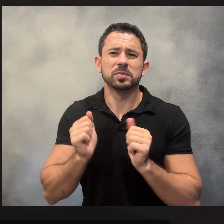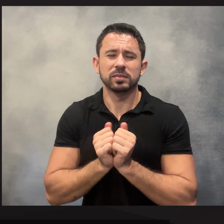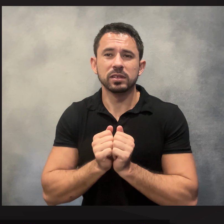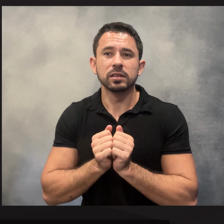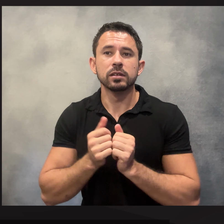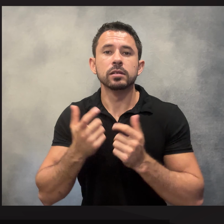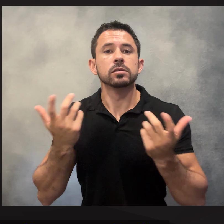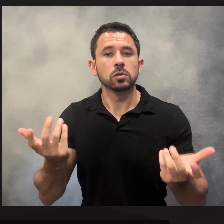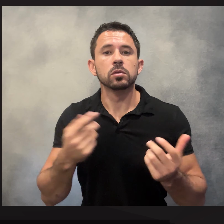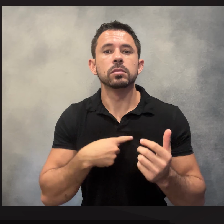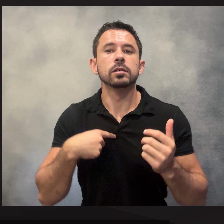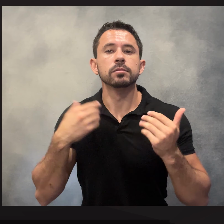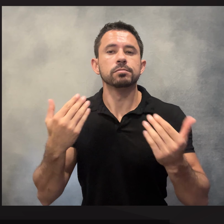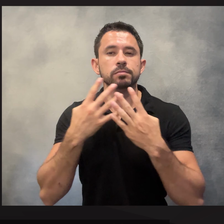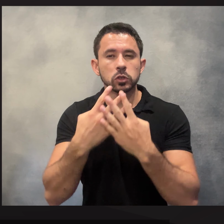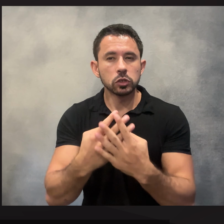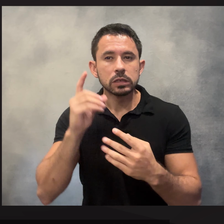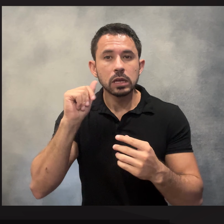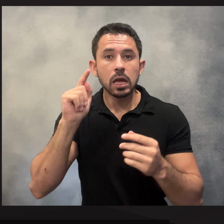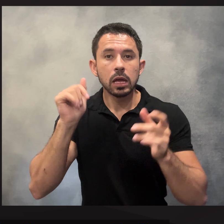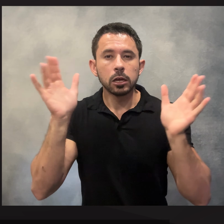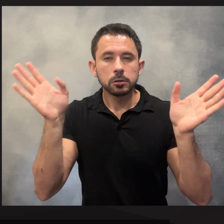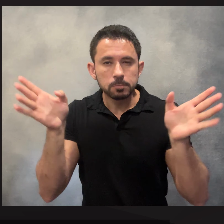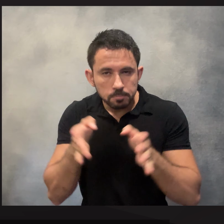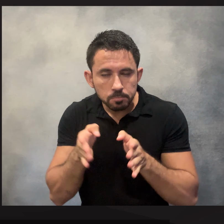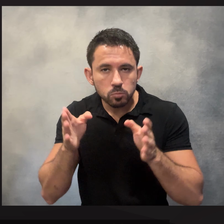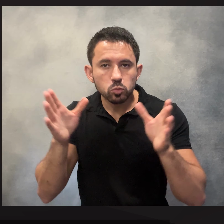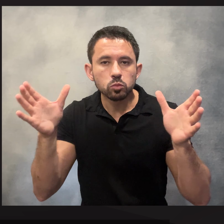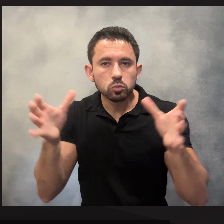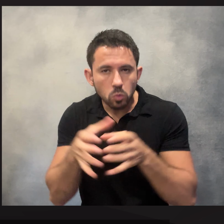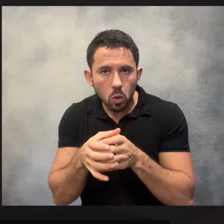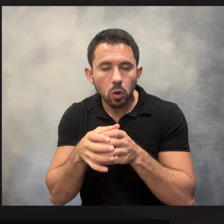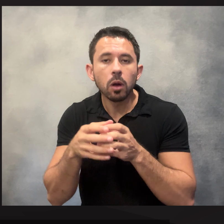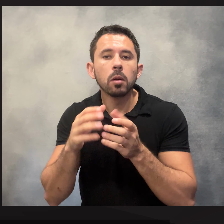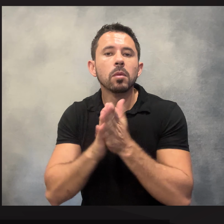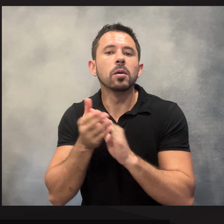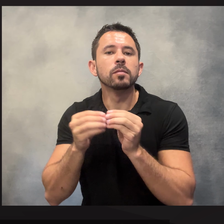with, so we want to filter our data to make it more manageable.